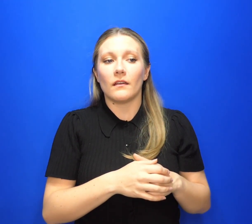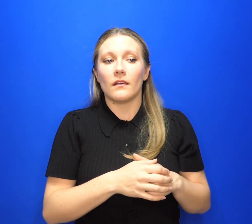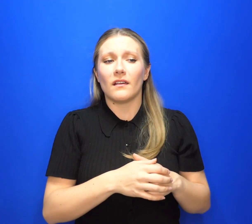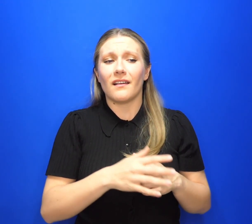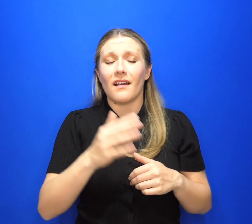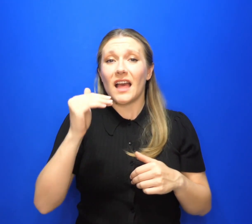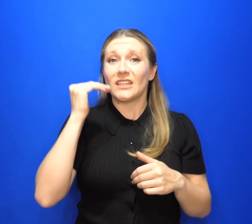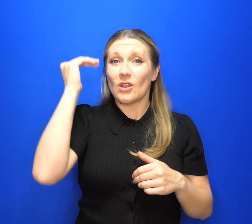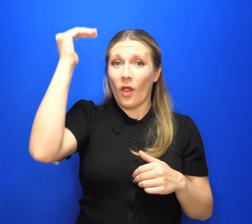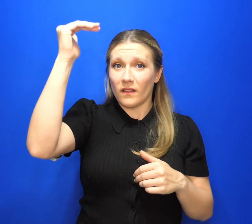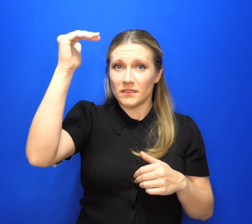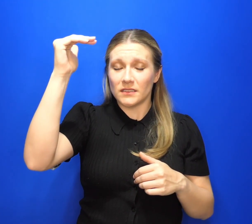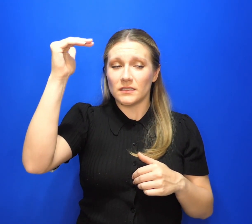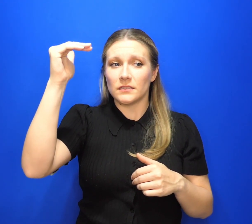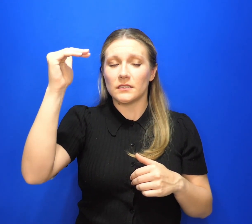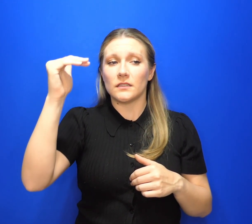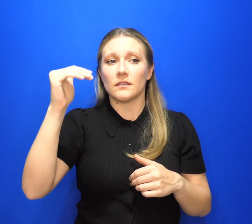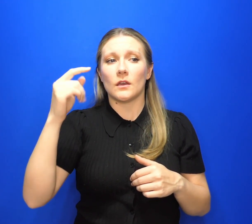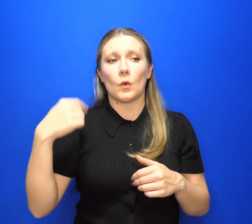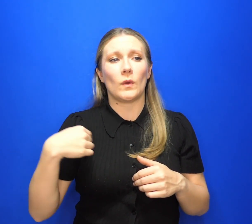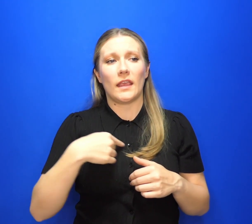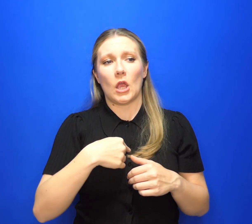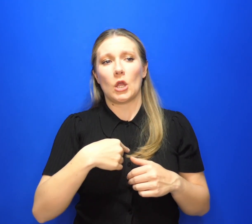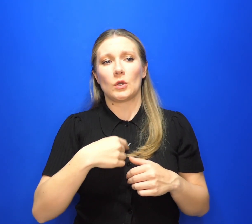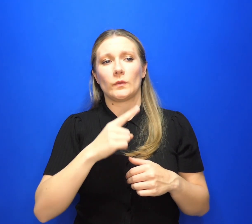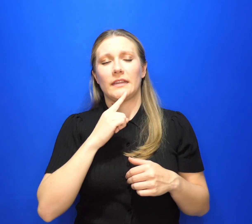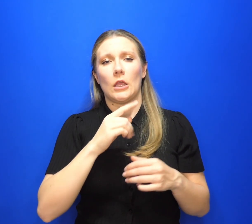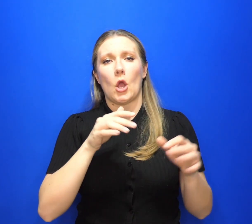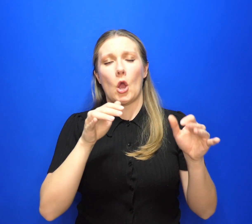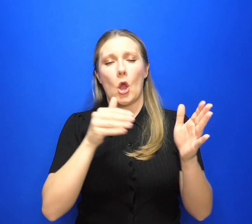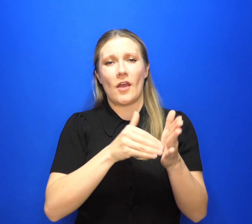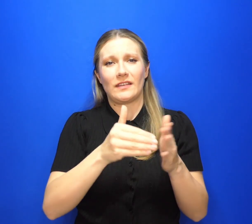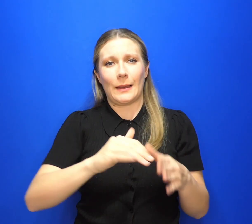adults, we are very misinformed when it comes to our education system.